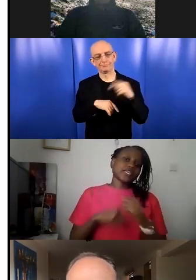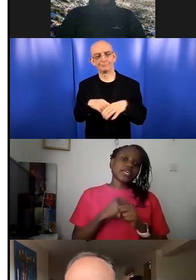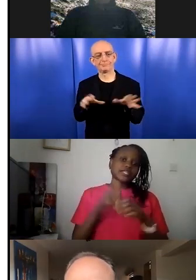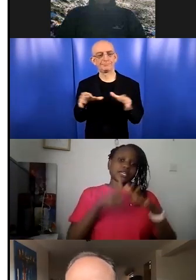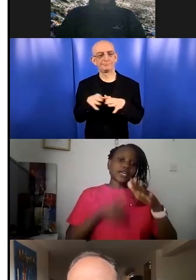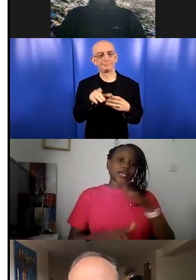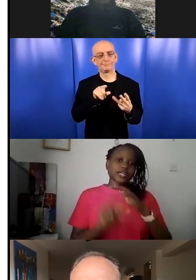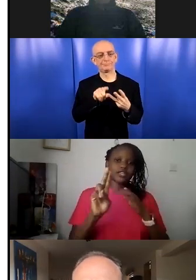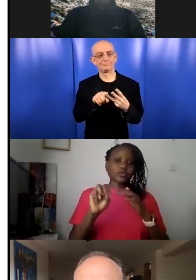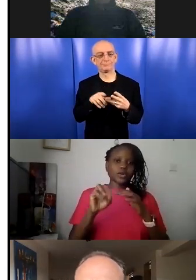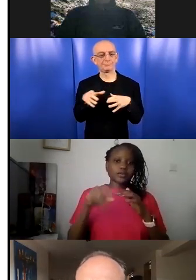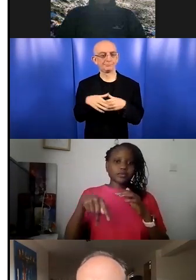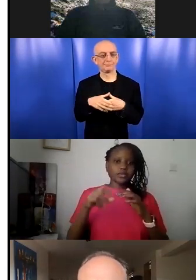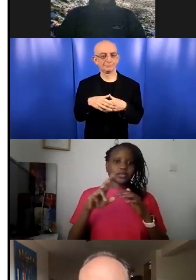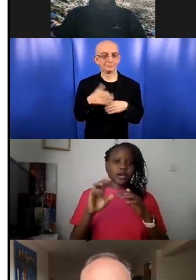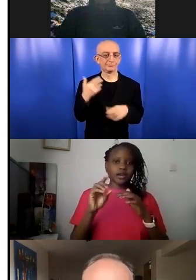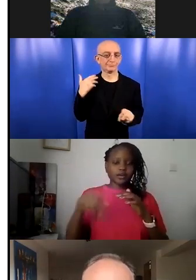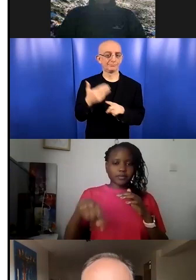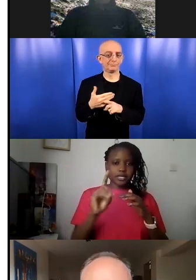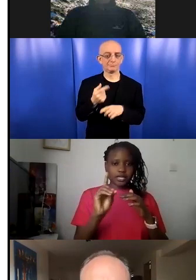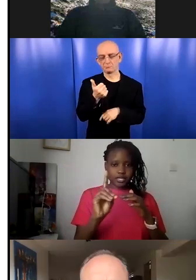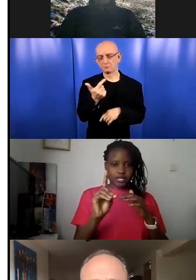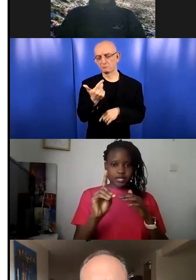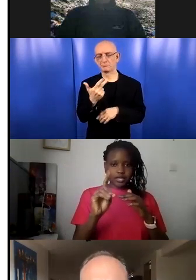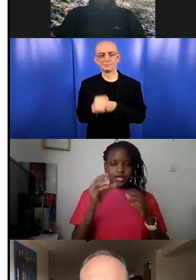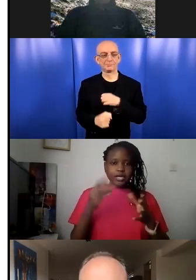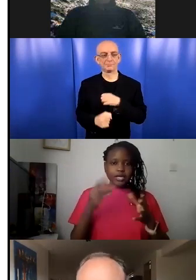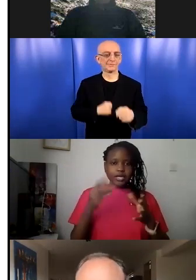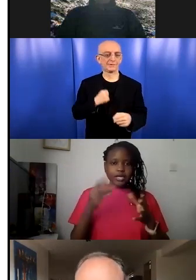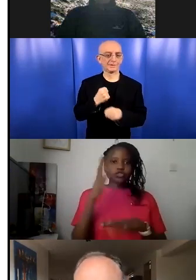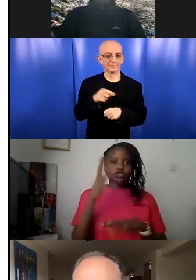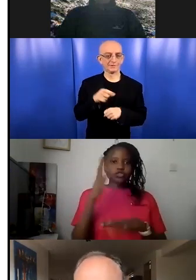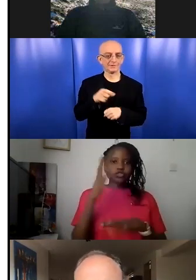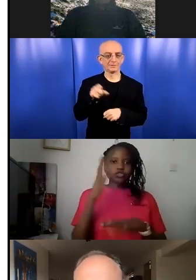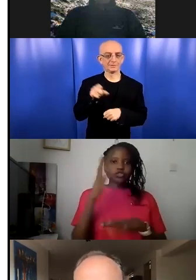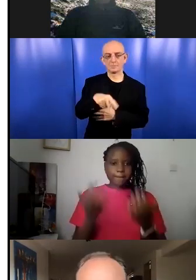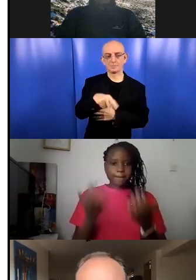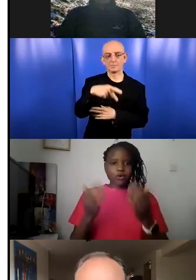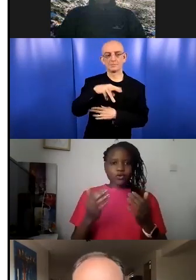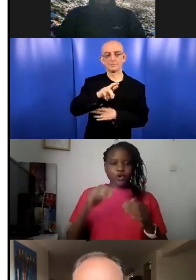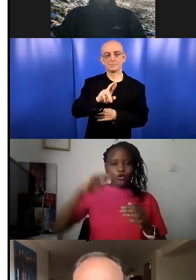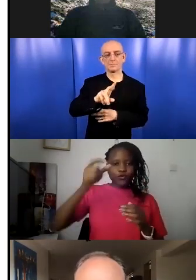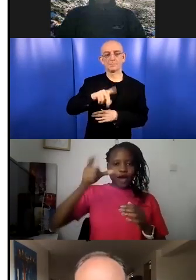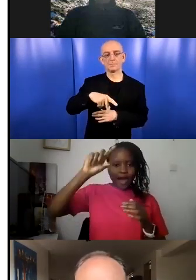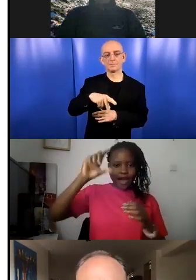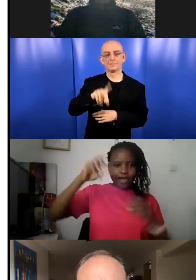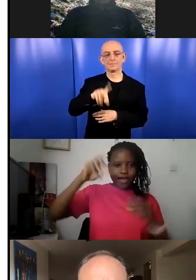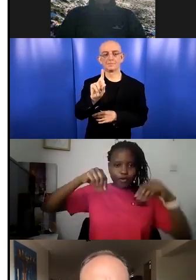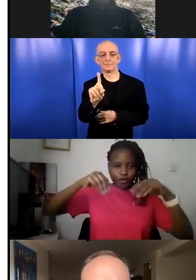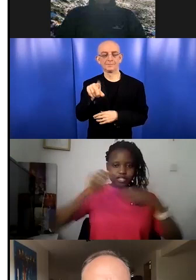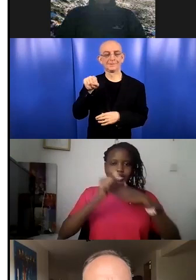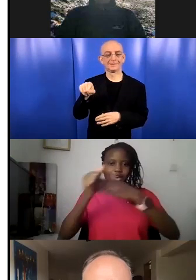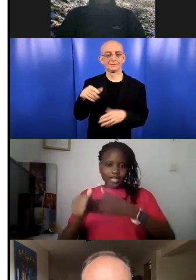the UNPRPD, and it is producing a good amount of high quality guidance from everything that we can